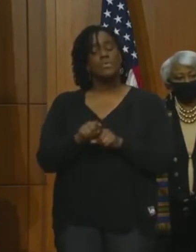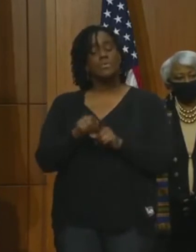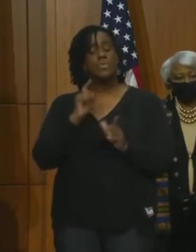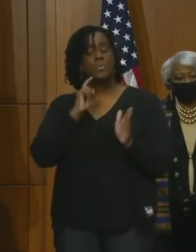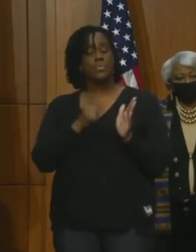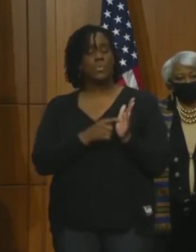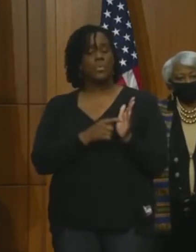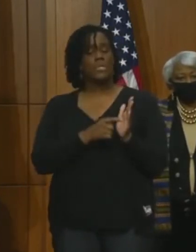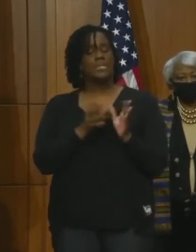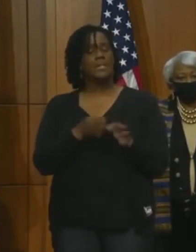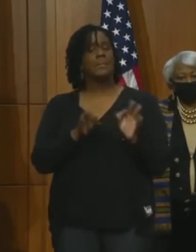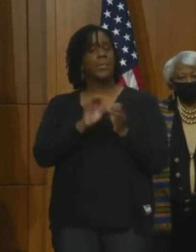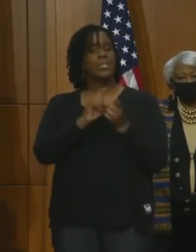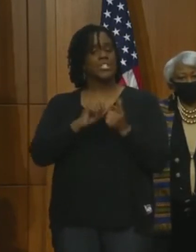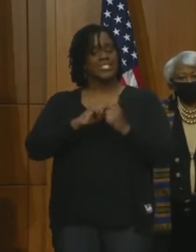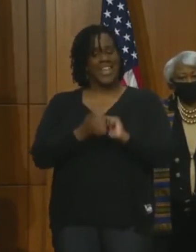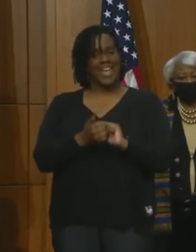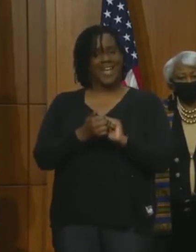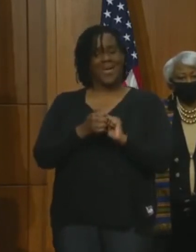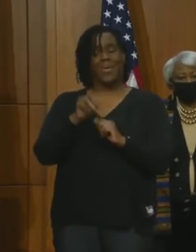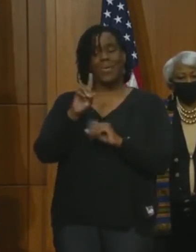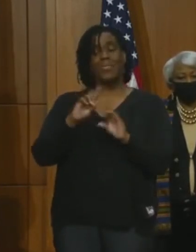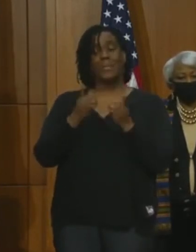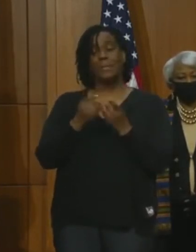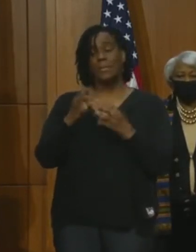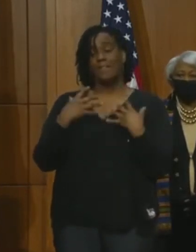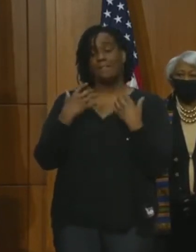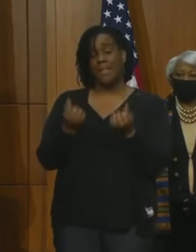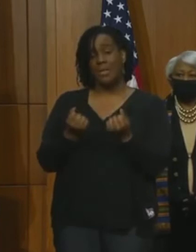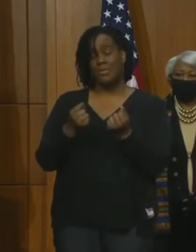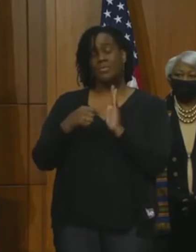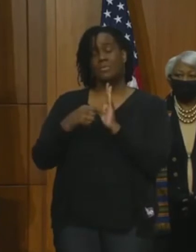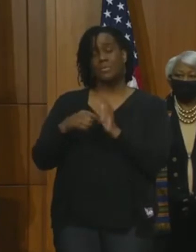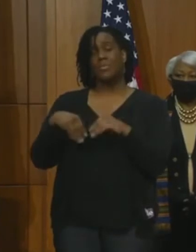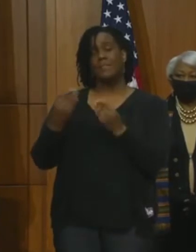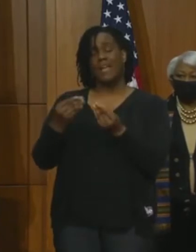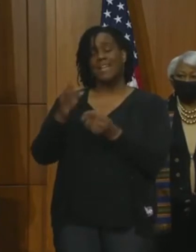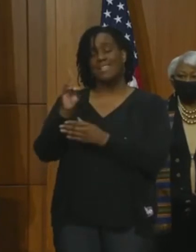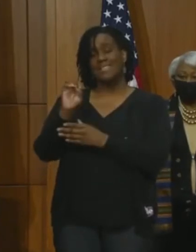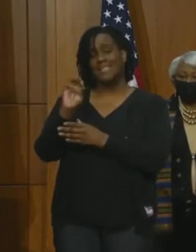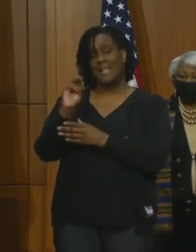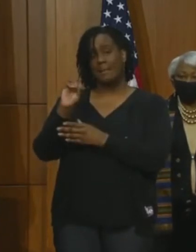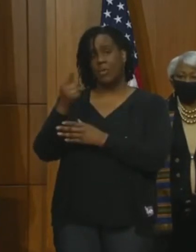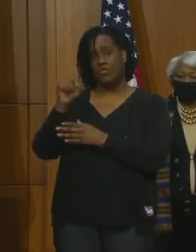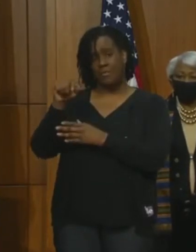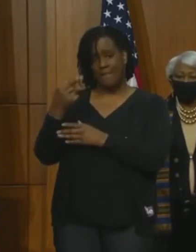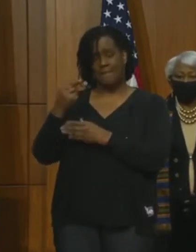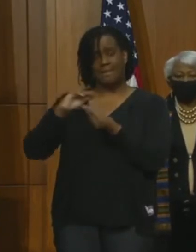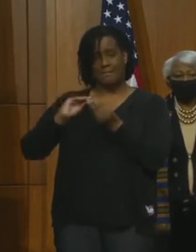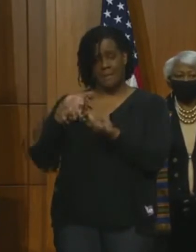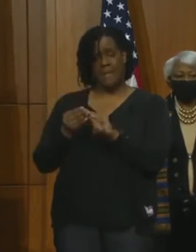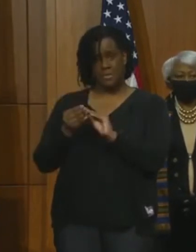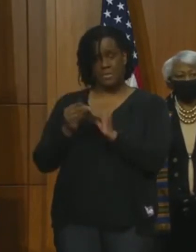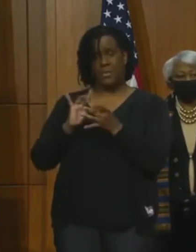of Health provides demographic data for COVID cases. Going forward, we'll be able to give a